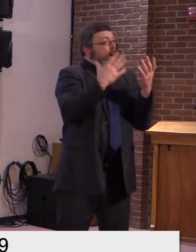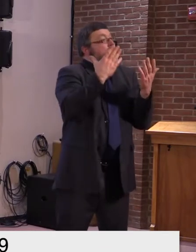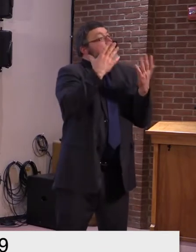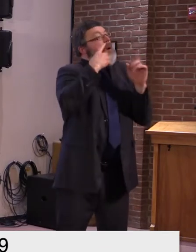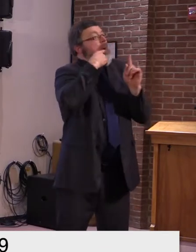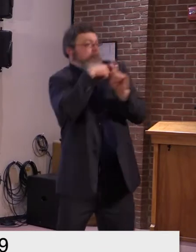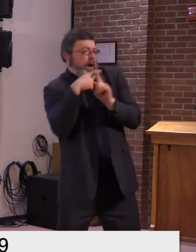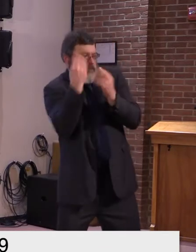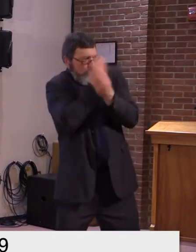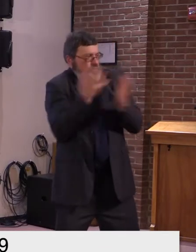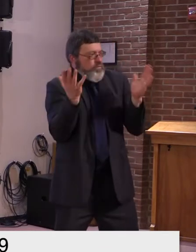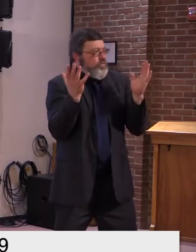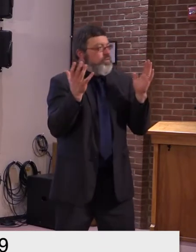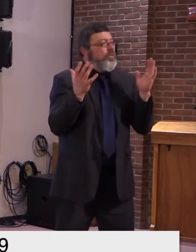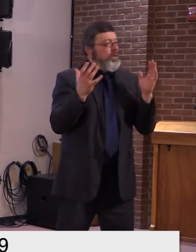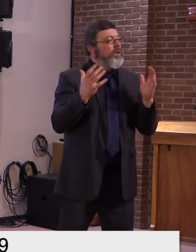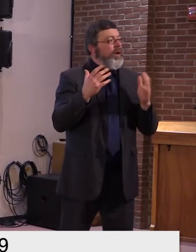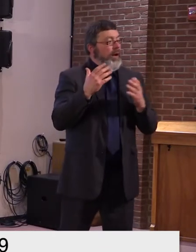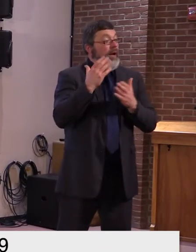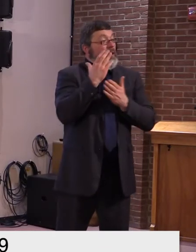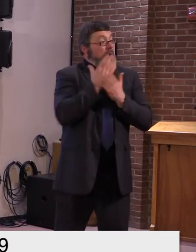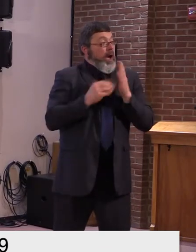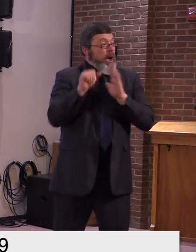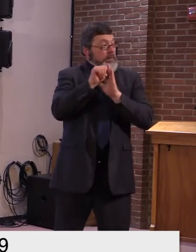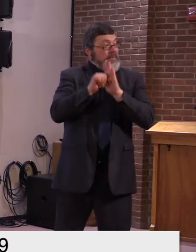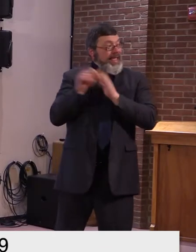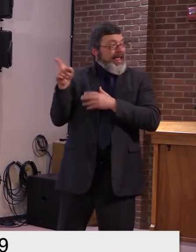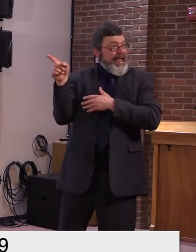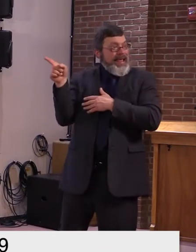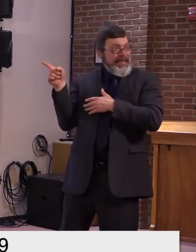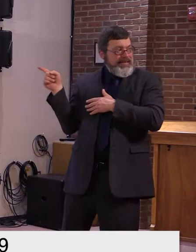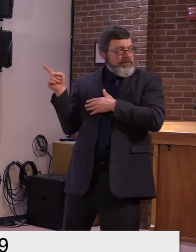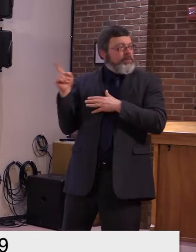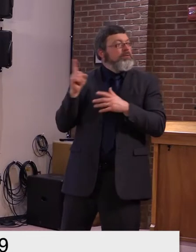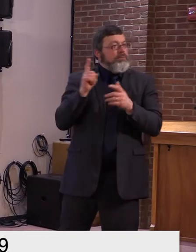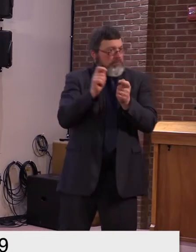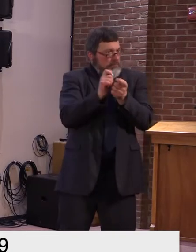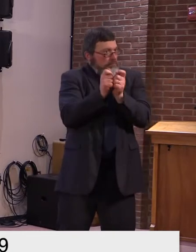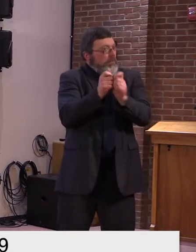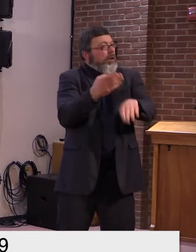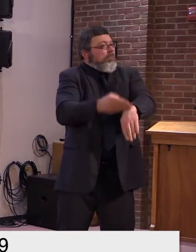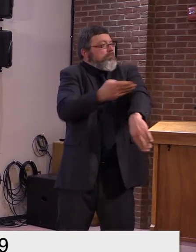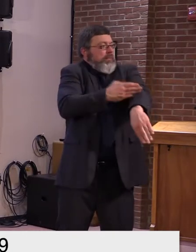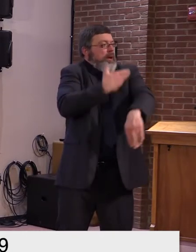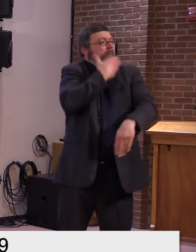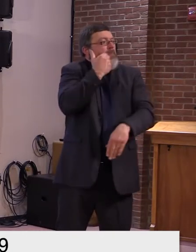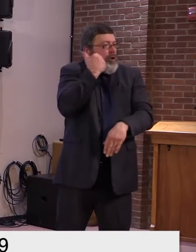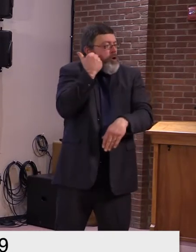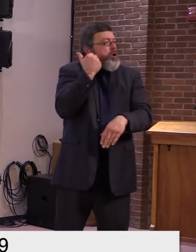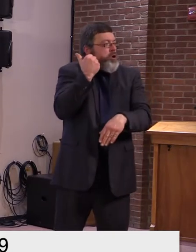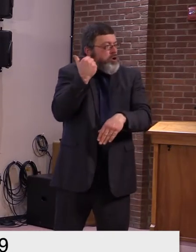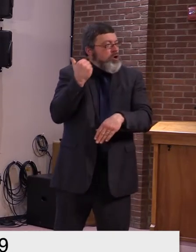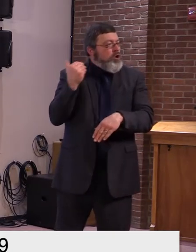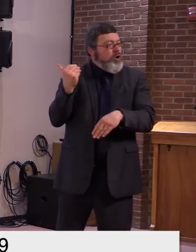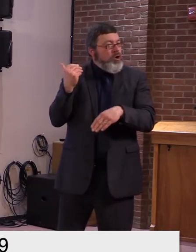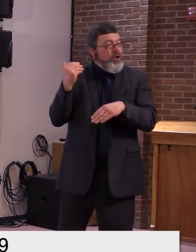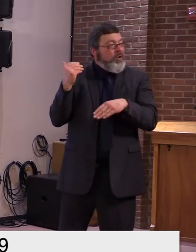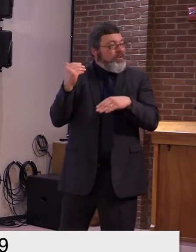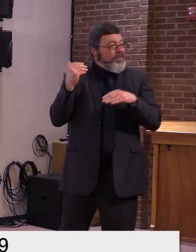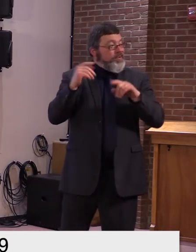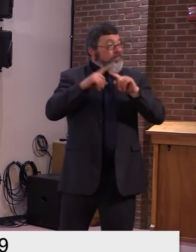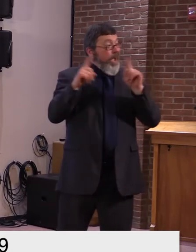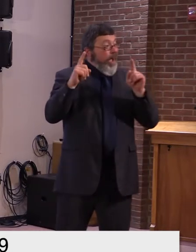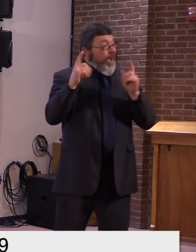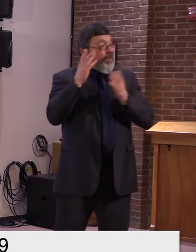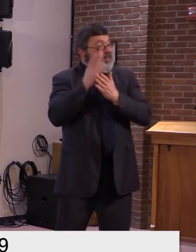Dakota are finally seeing some improvement in their cases, while other hotspots have emerged, particularly in